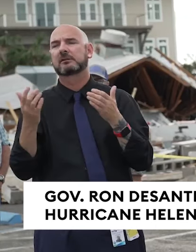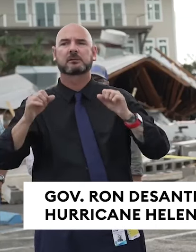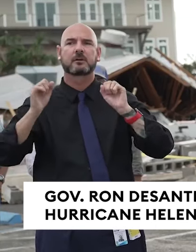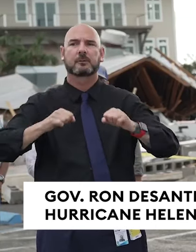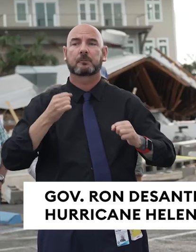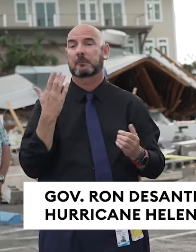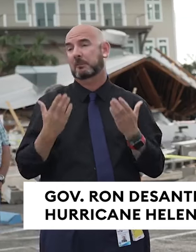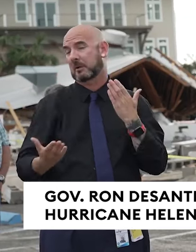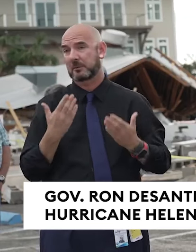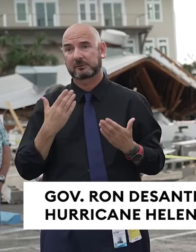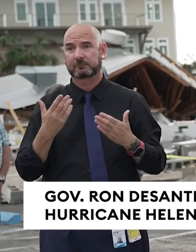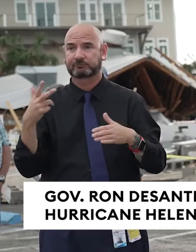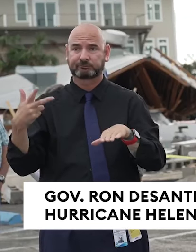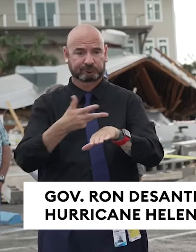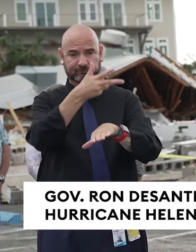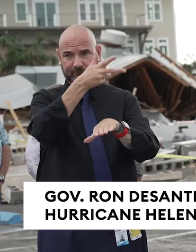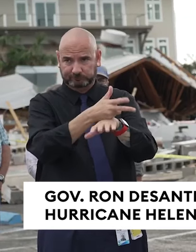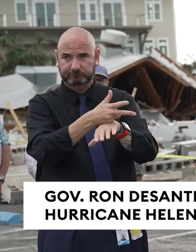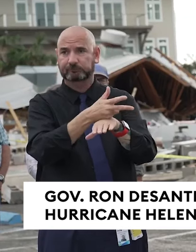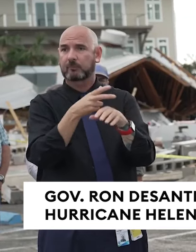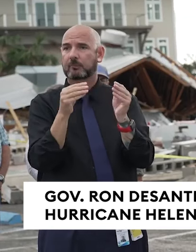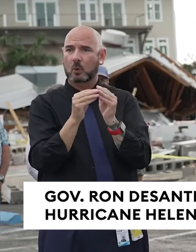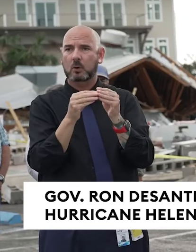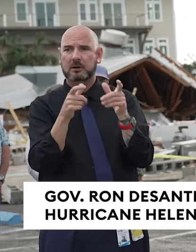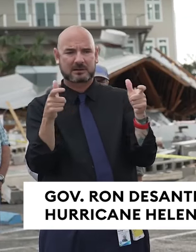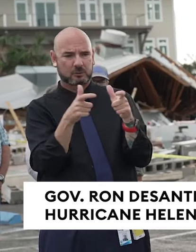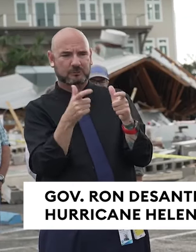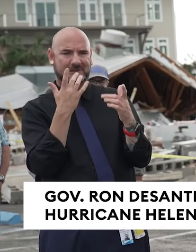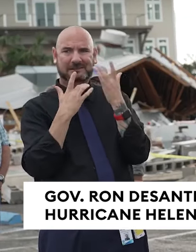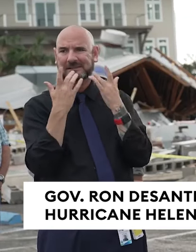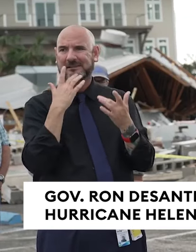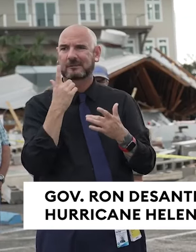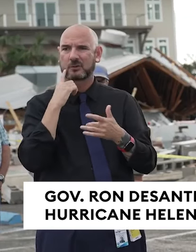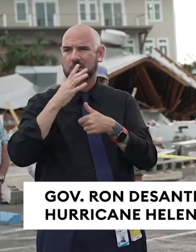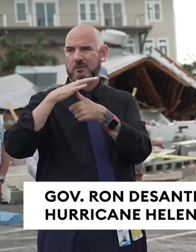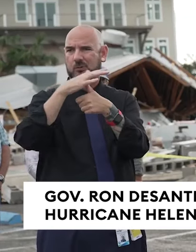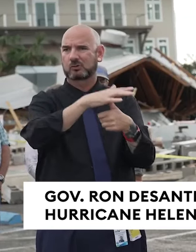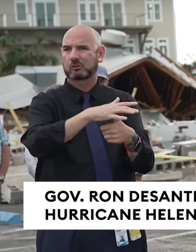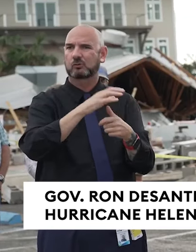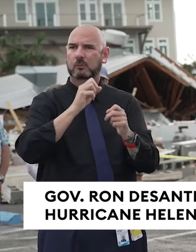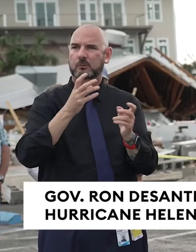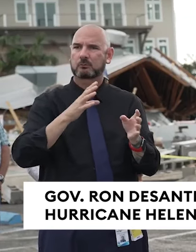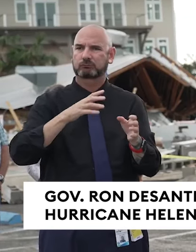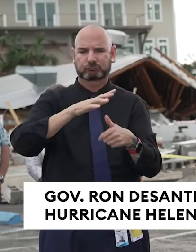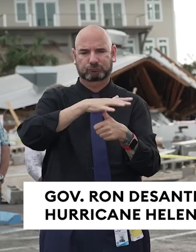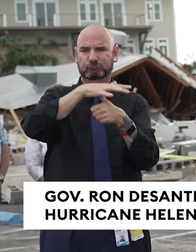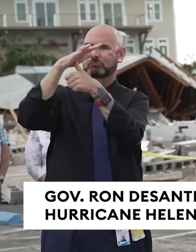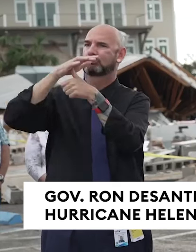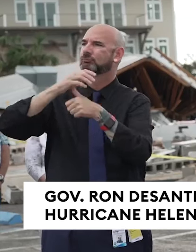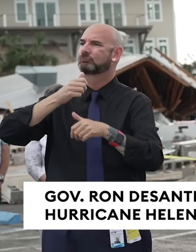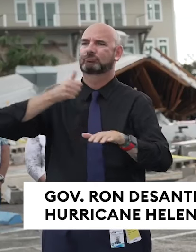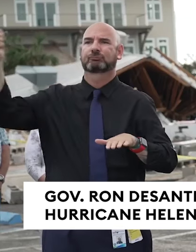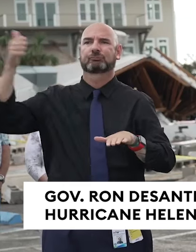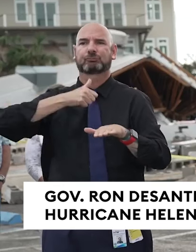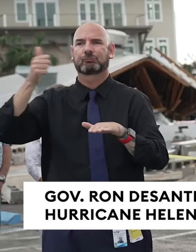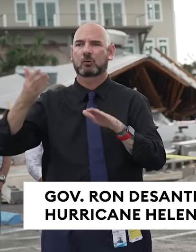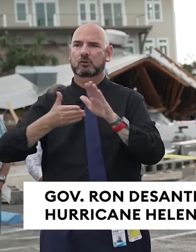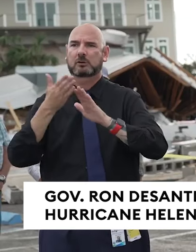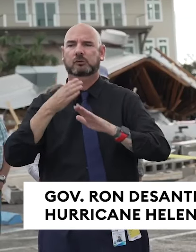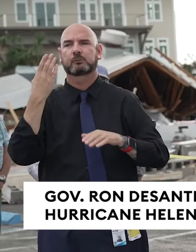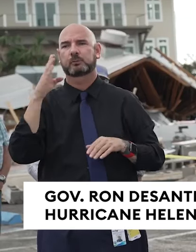some tighter areas to be able to bring some people to safety. So Operation Blue Ridge, go to